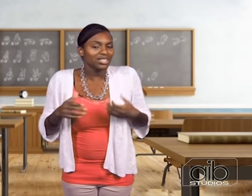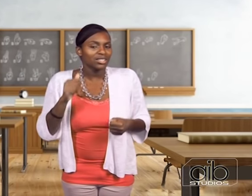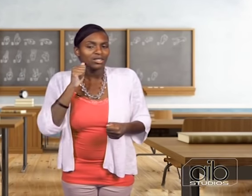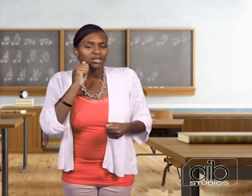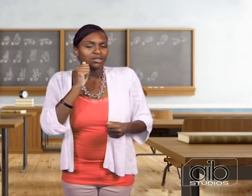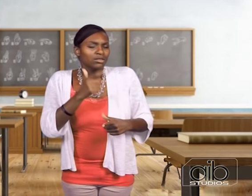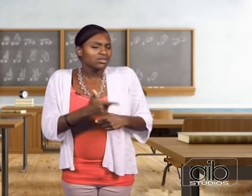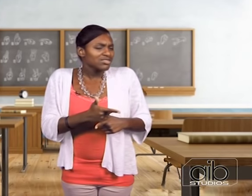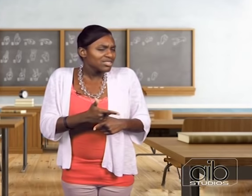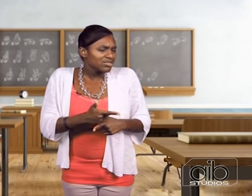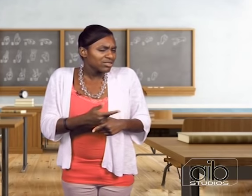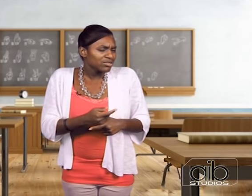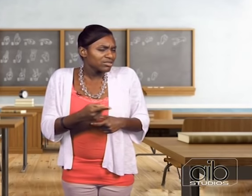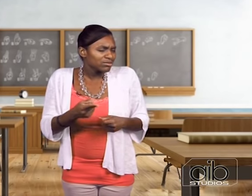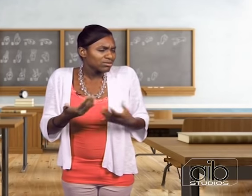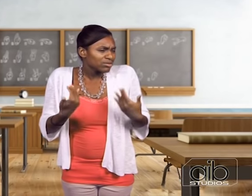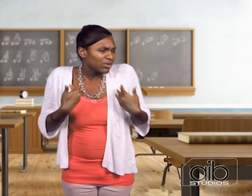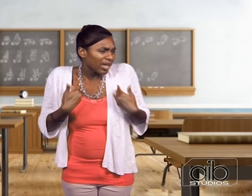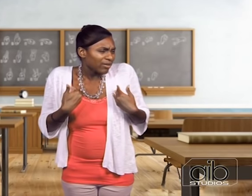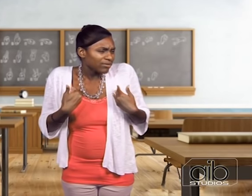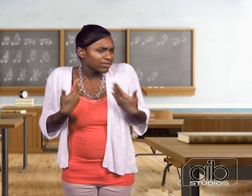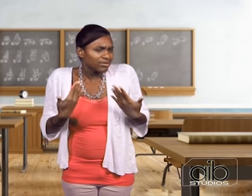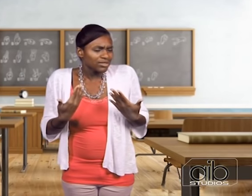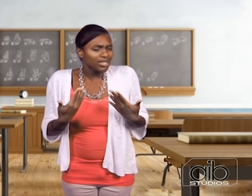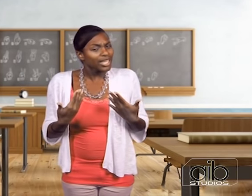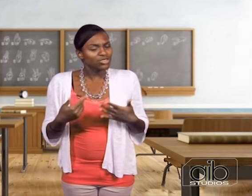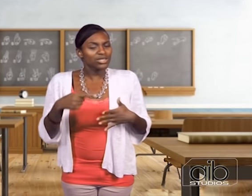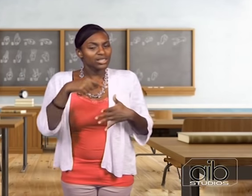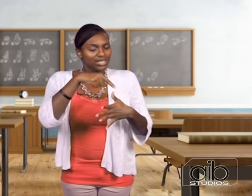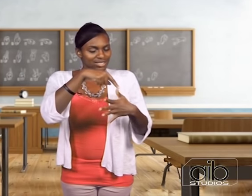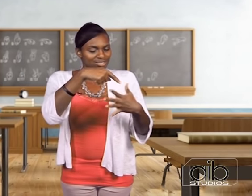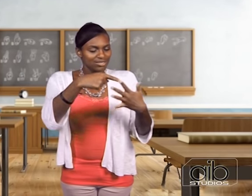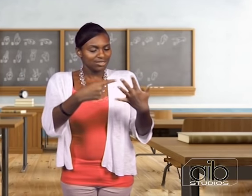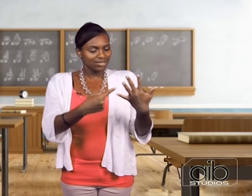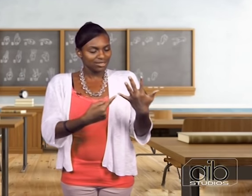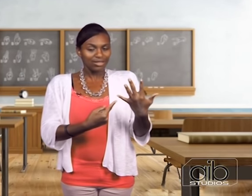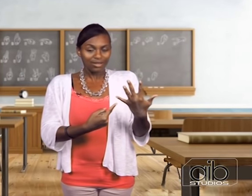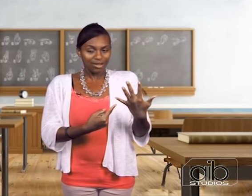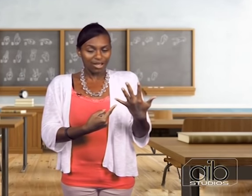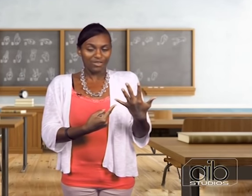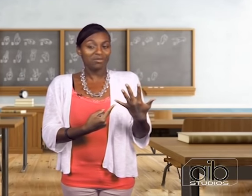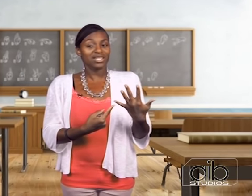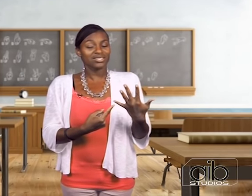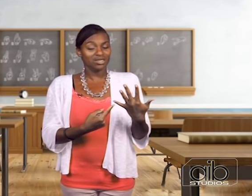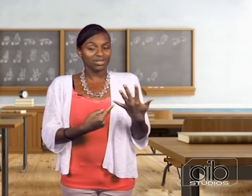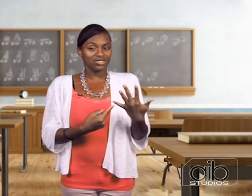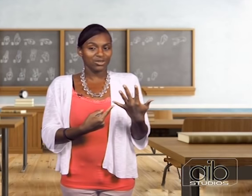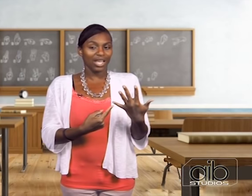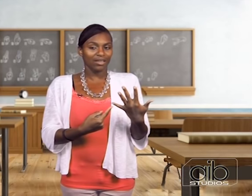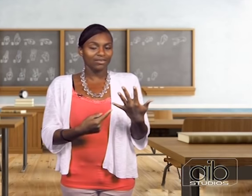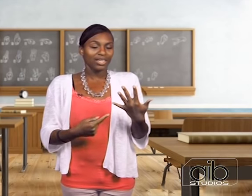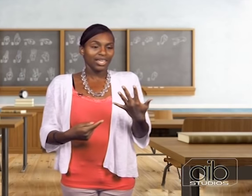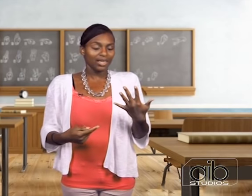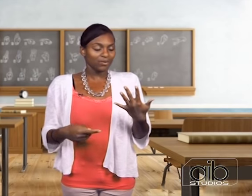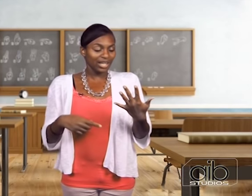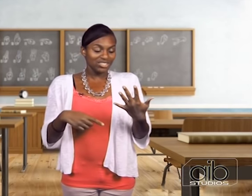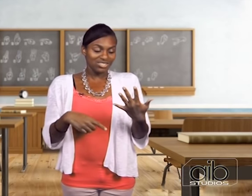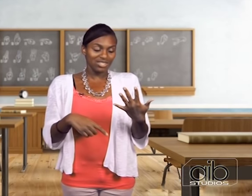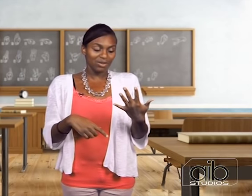many sisters you have. And you can list off how many siblings you have. And what I just did right